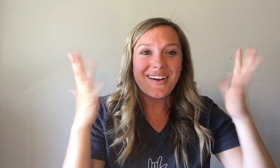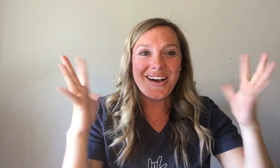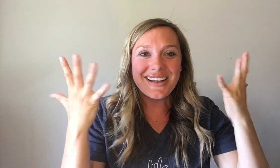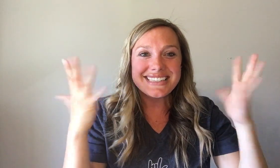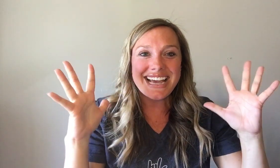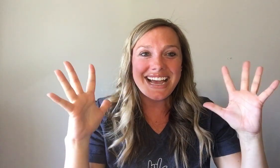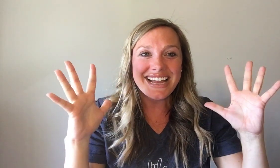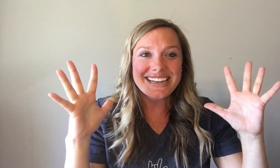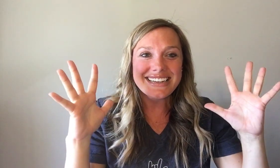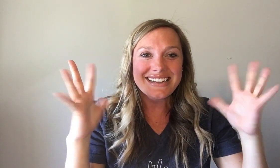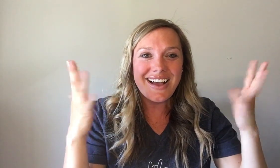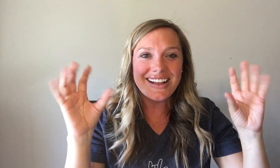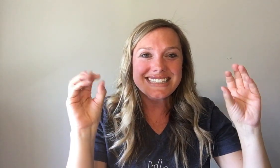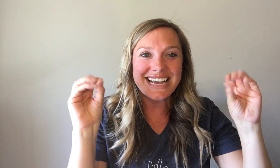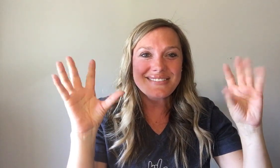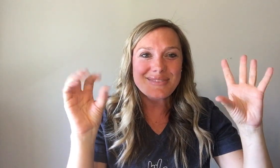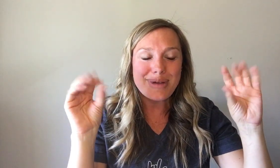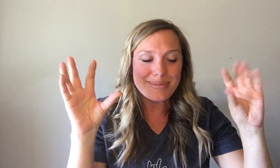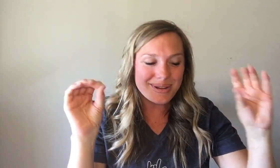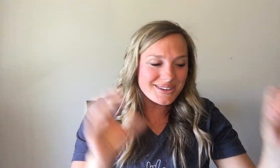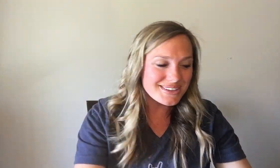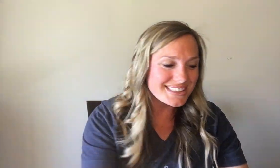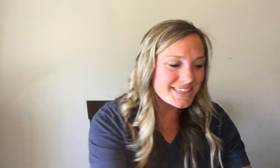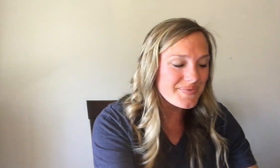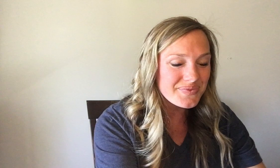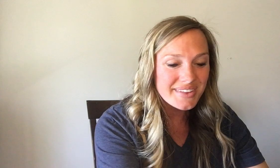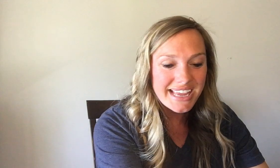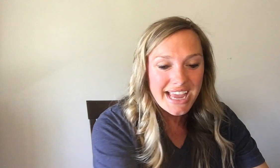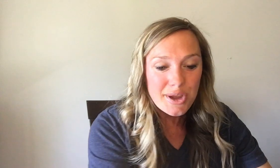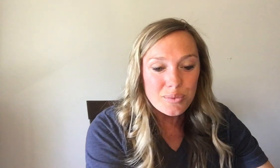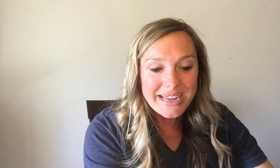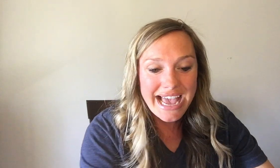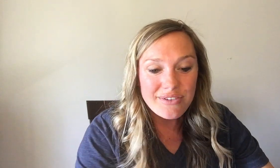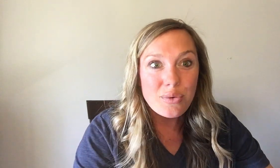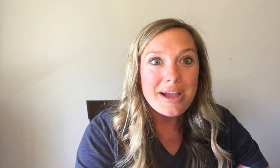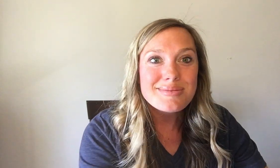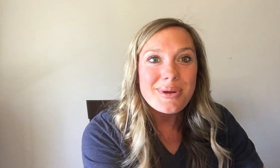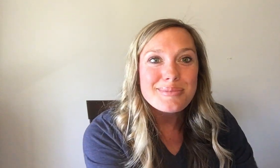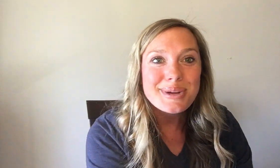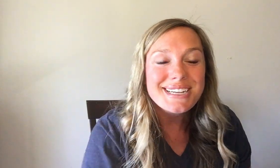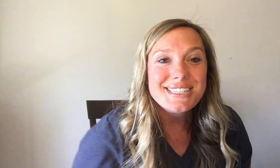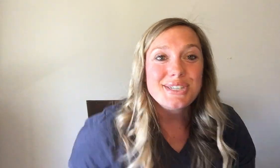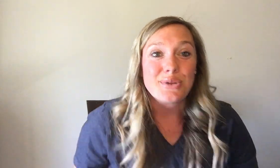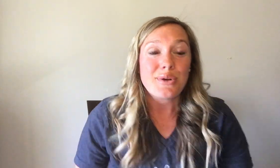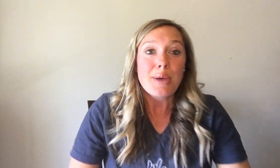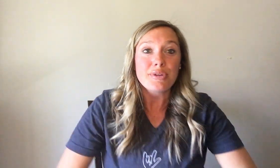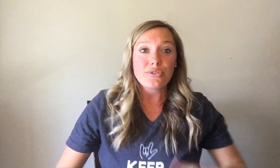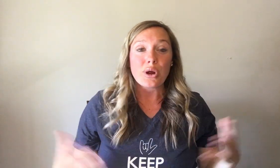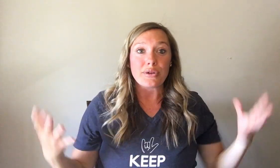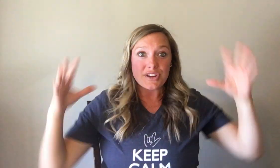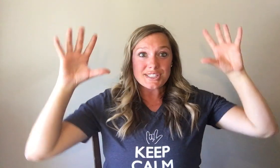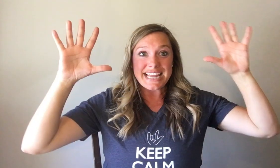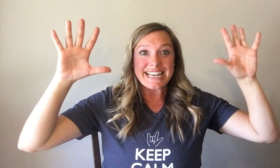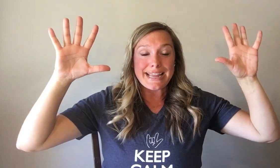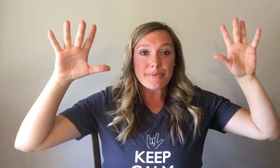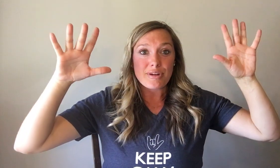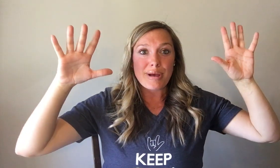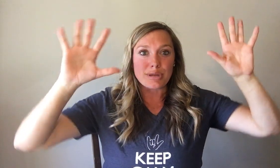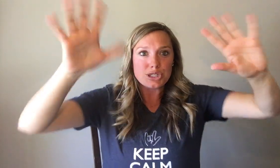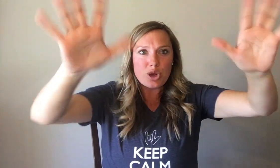All done. All done with bubbles. We have one more book to do before. If you're standing up for bubbles, show me